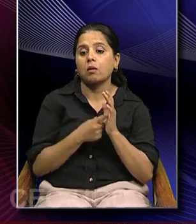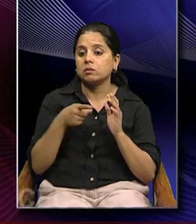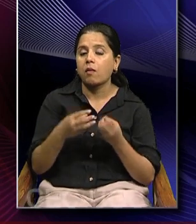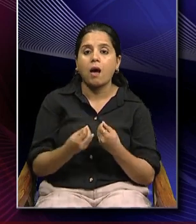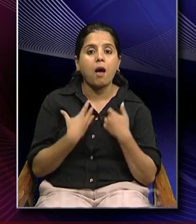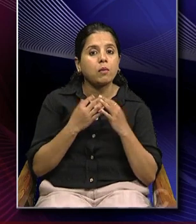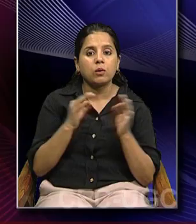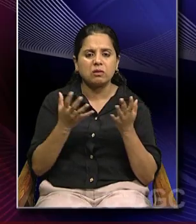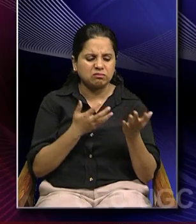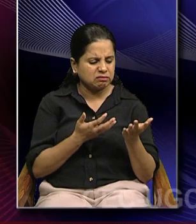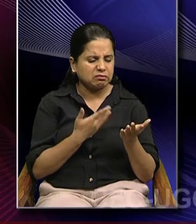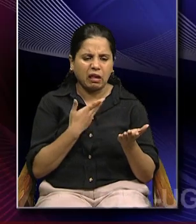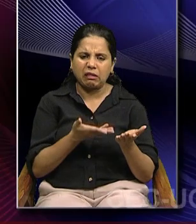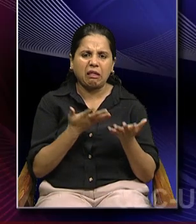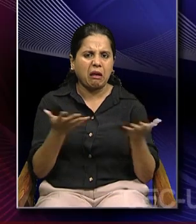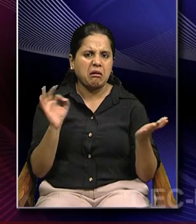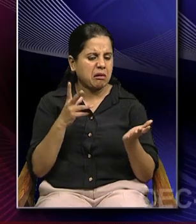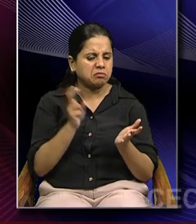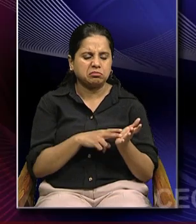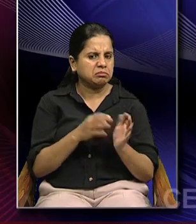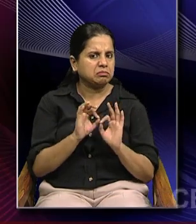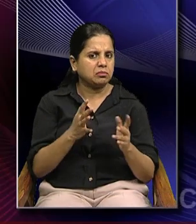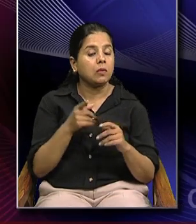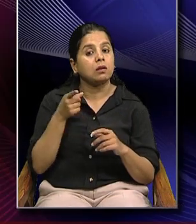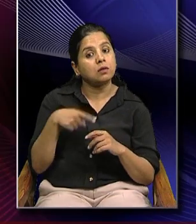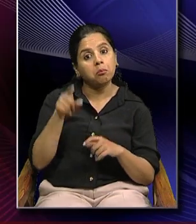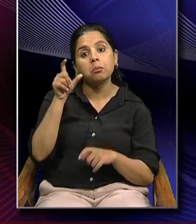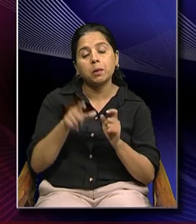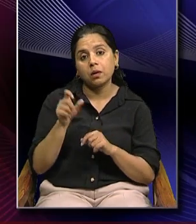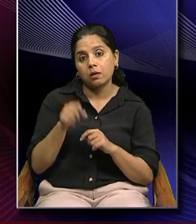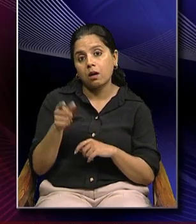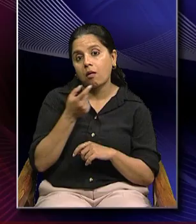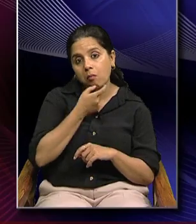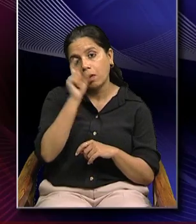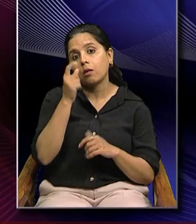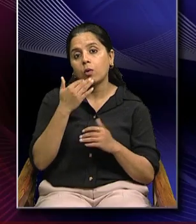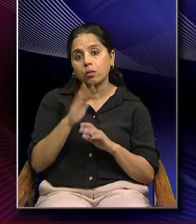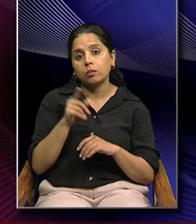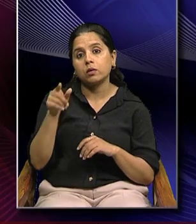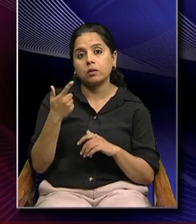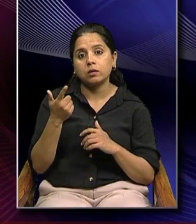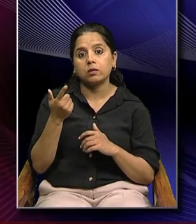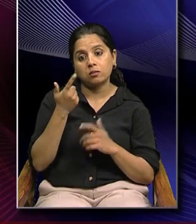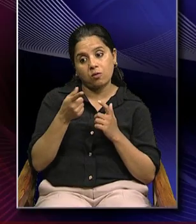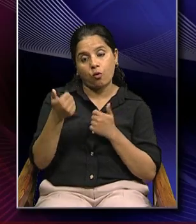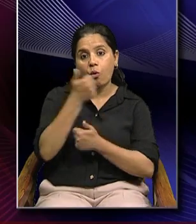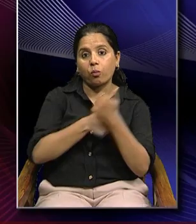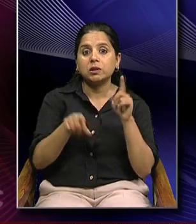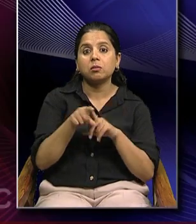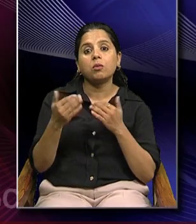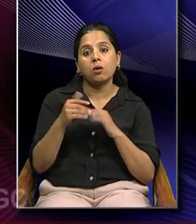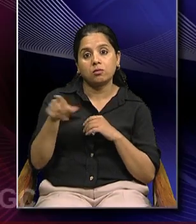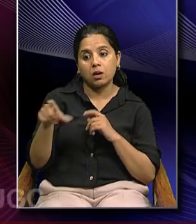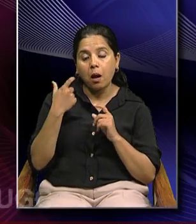happy with the product, they can also become or assume the role of a competitor, and they can